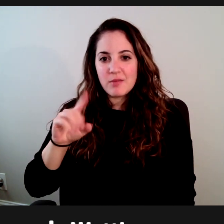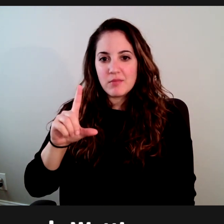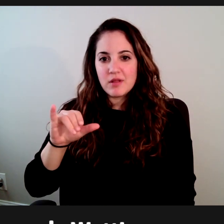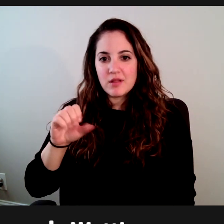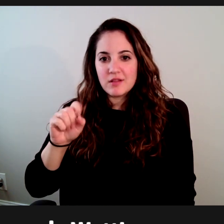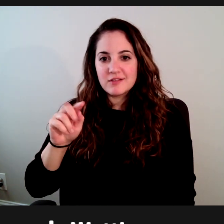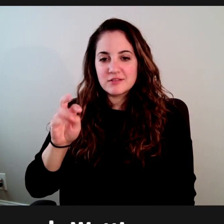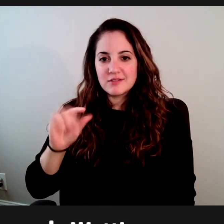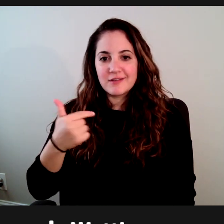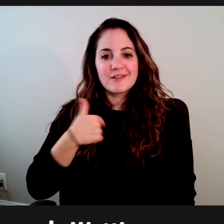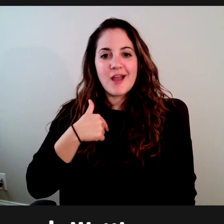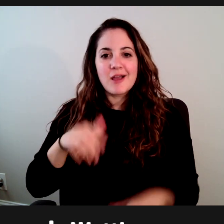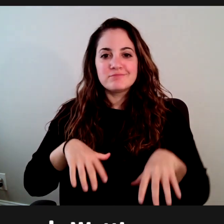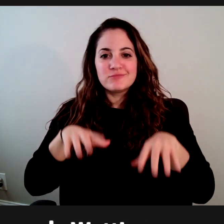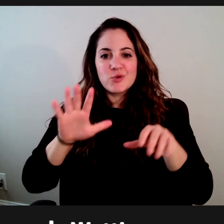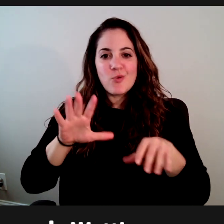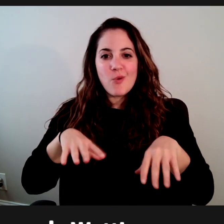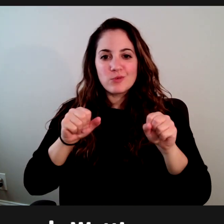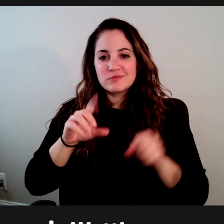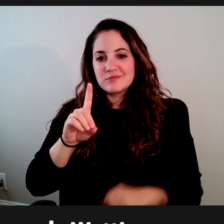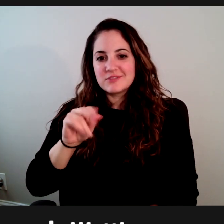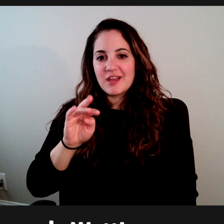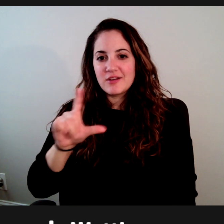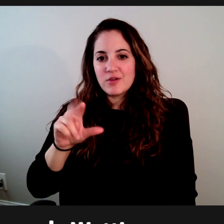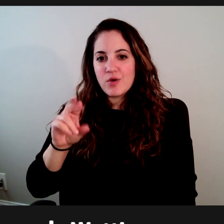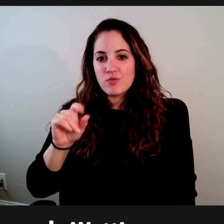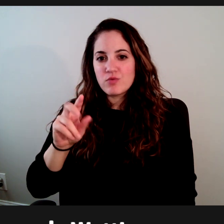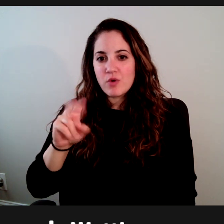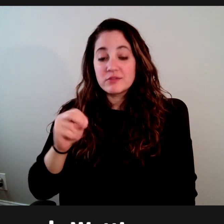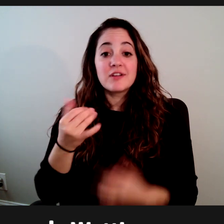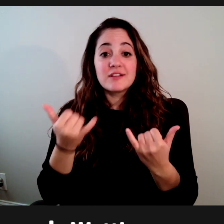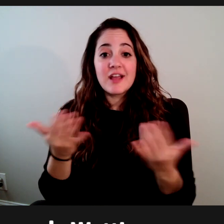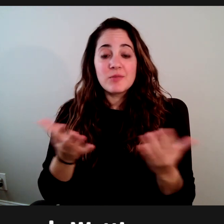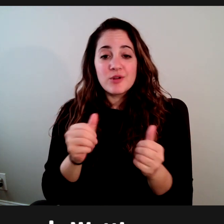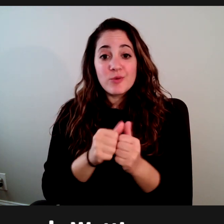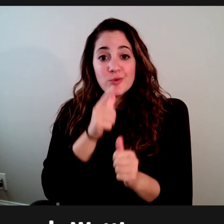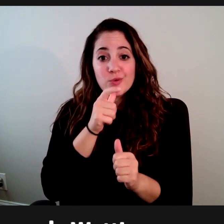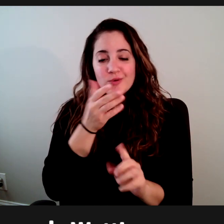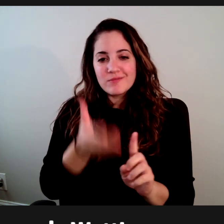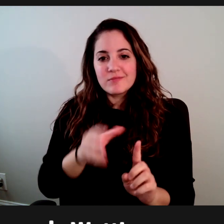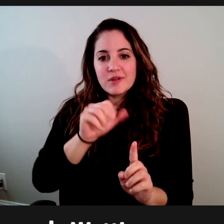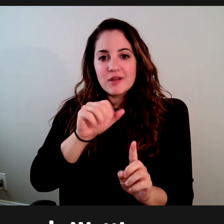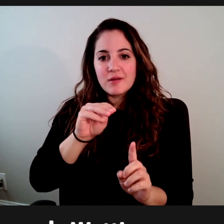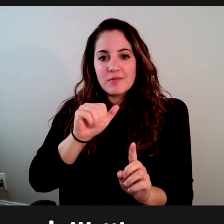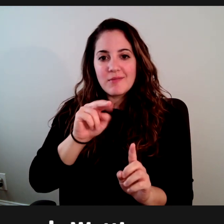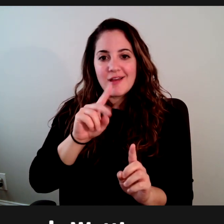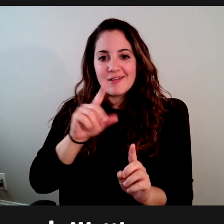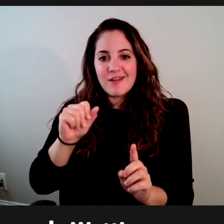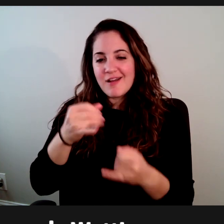Welcome back to On Listening. This is your host, Daniel Rosen, and I'm here today with Amanda